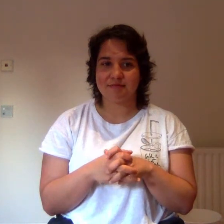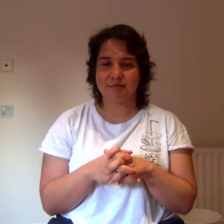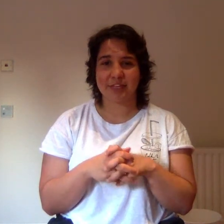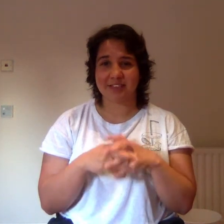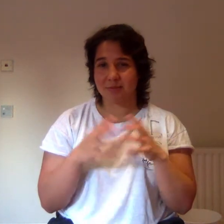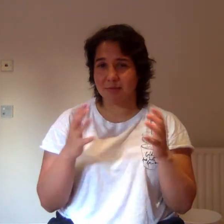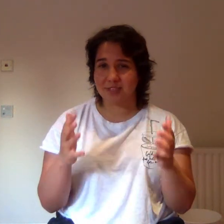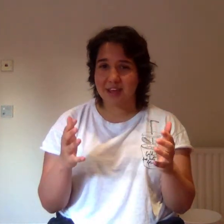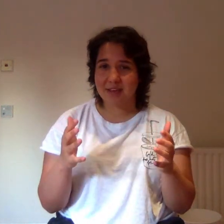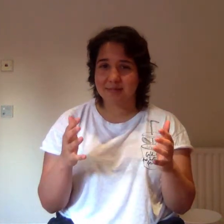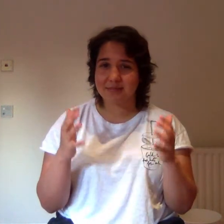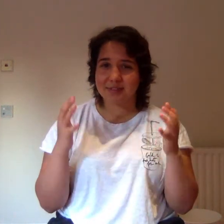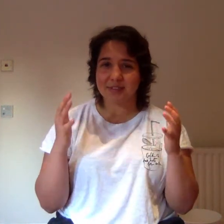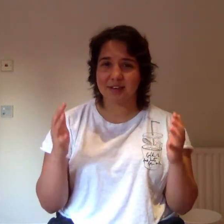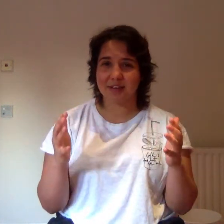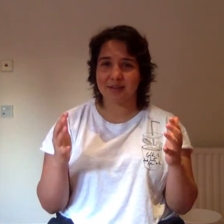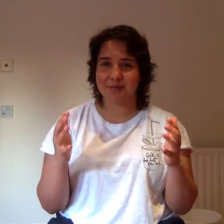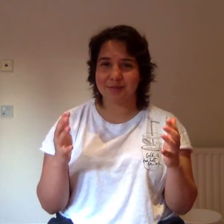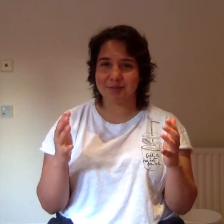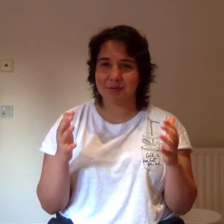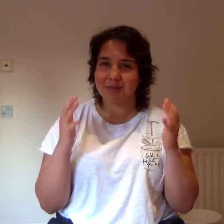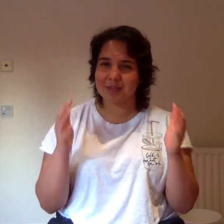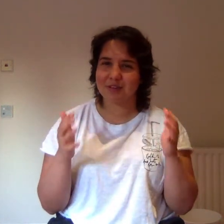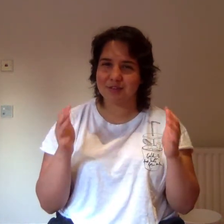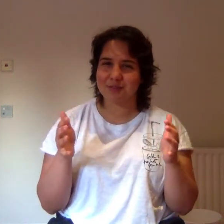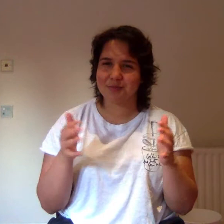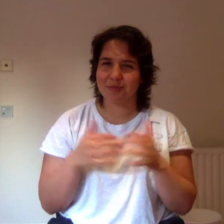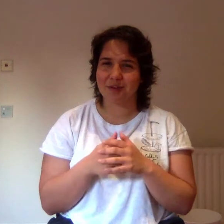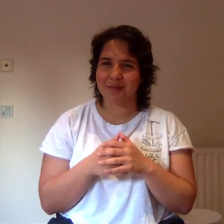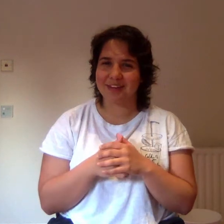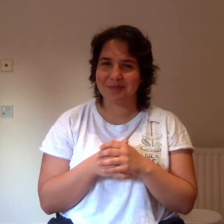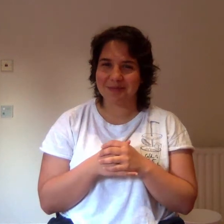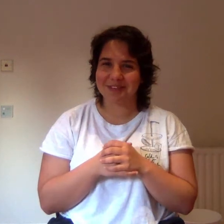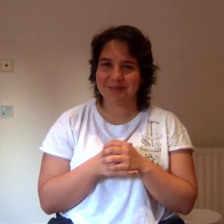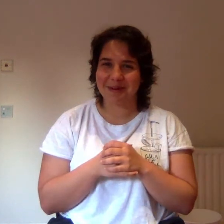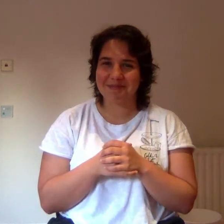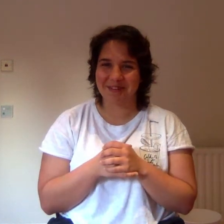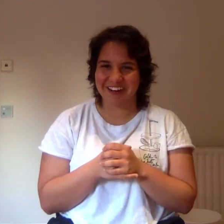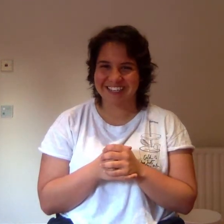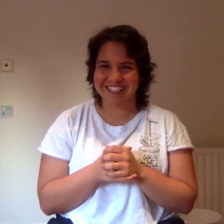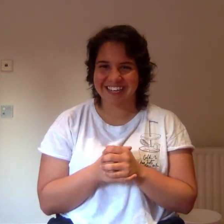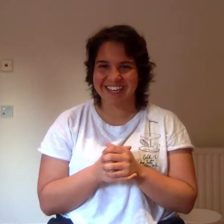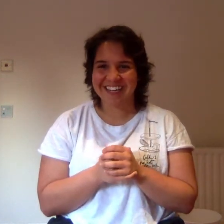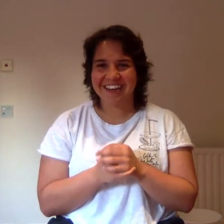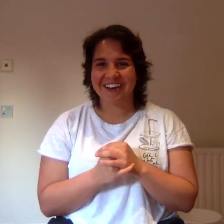things like people's names, which probably you'd use more commonly in the books of the Bible actually.